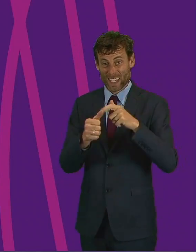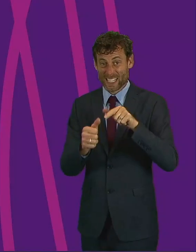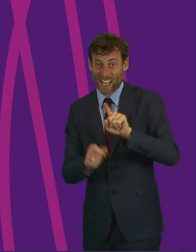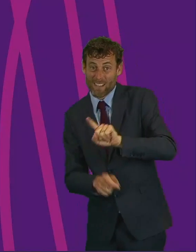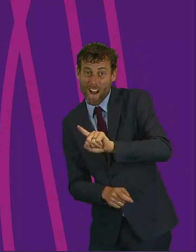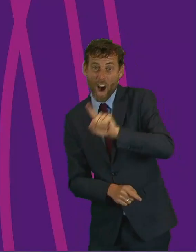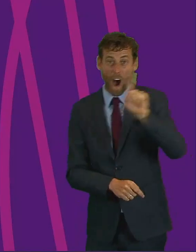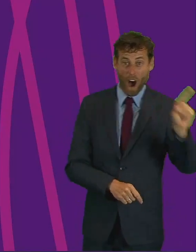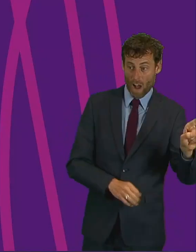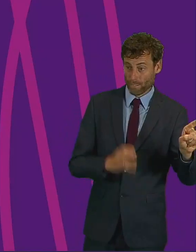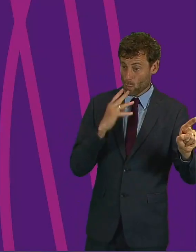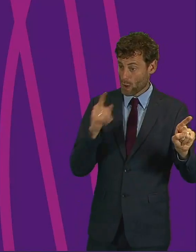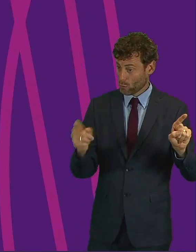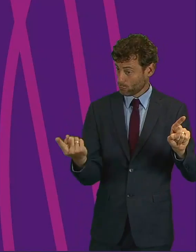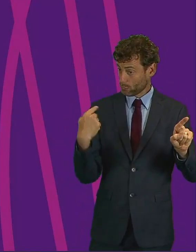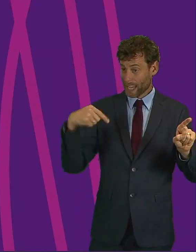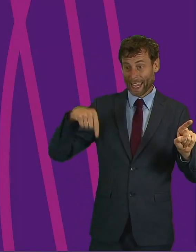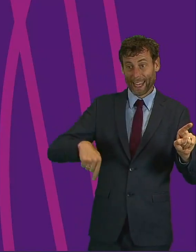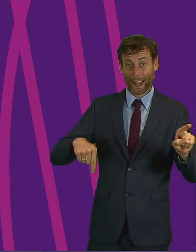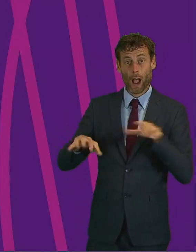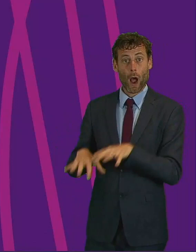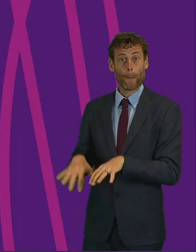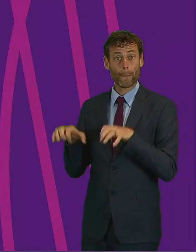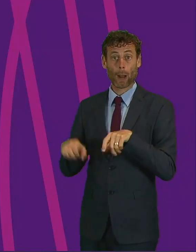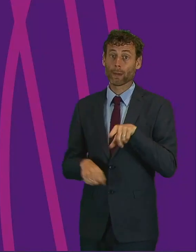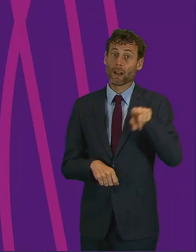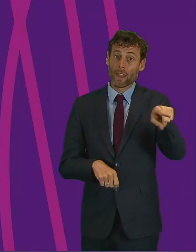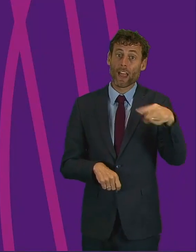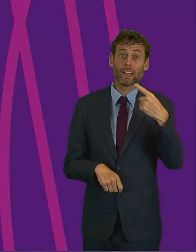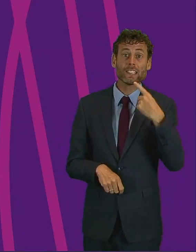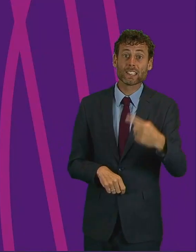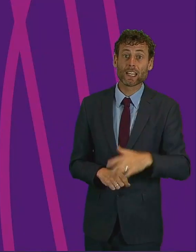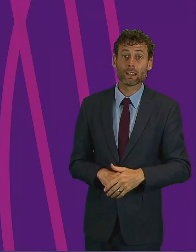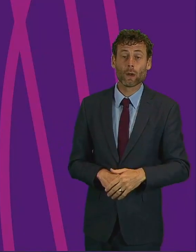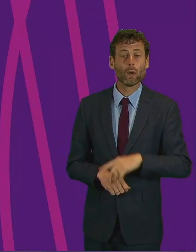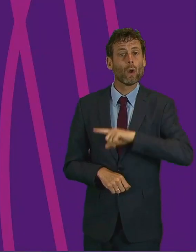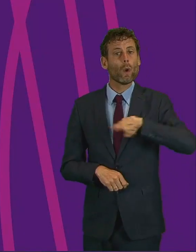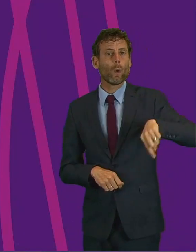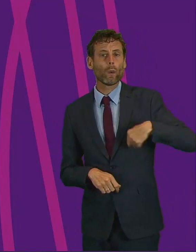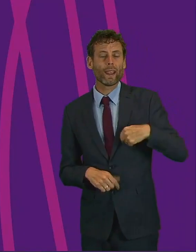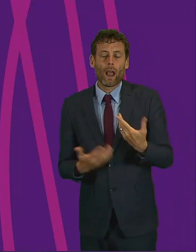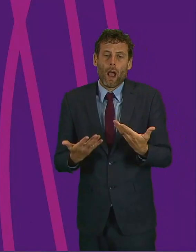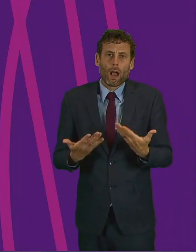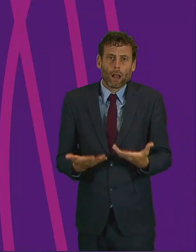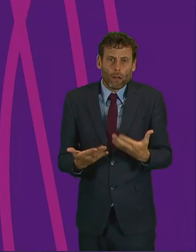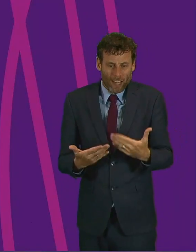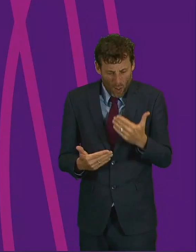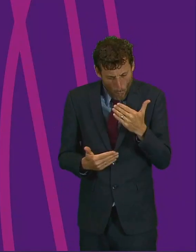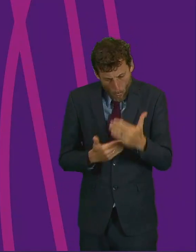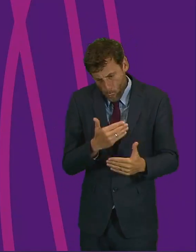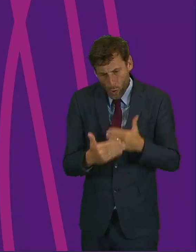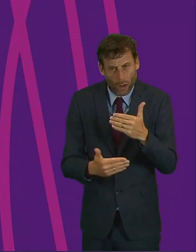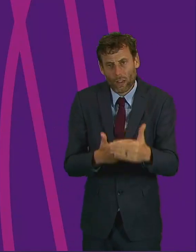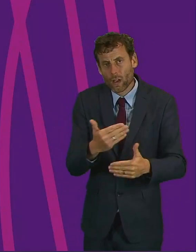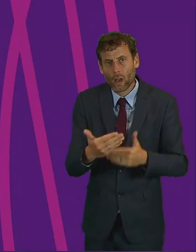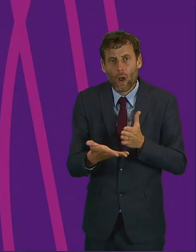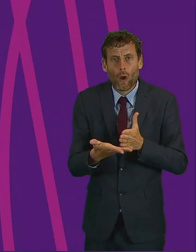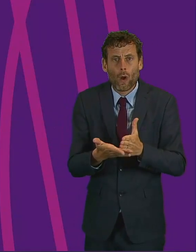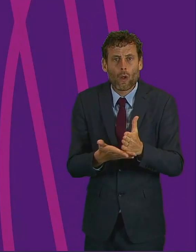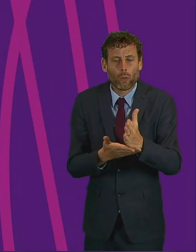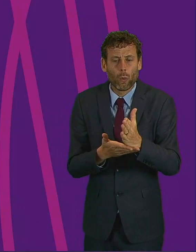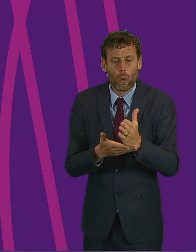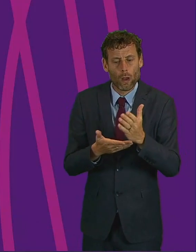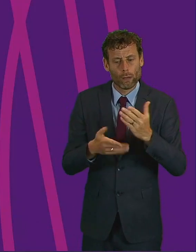Parliament. They told me, and I quote, "We are currently working through the operational